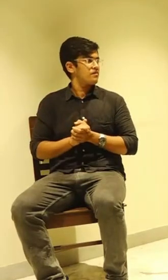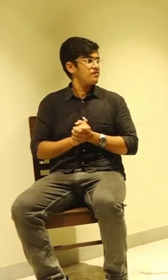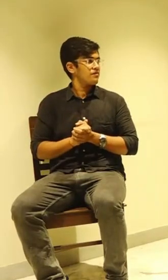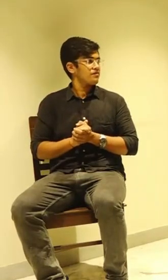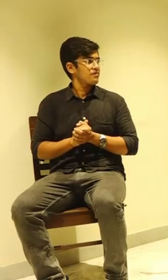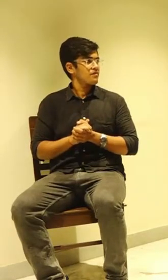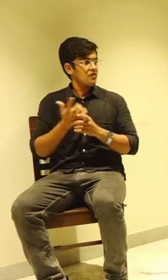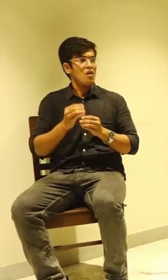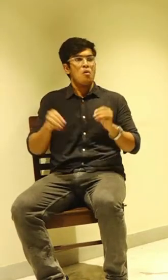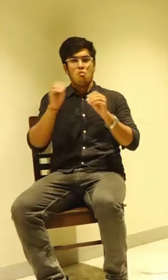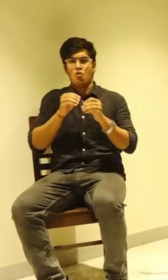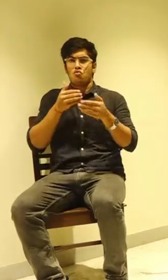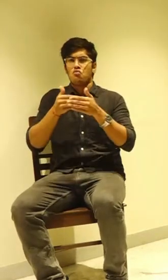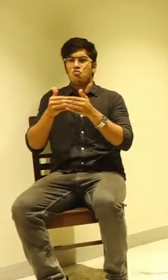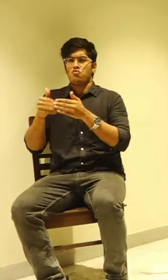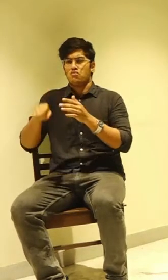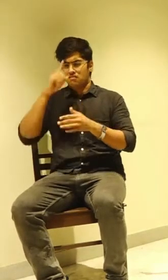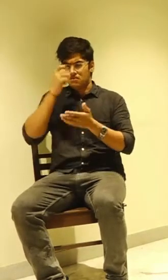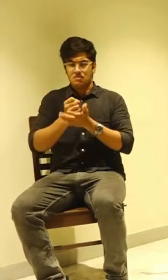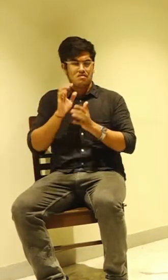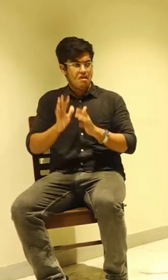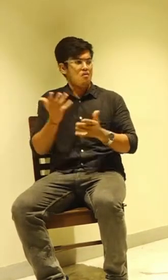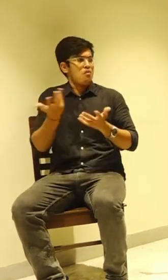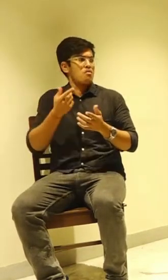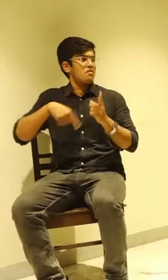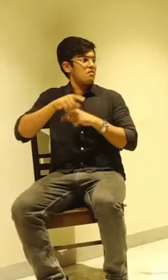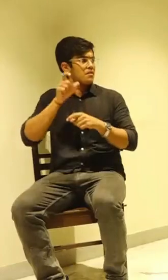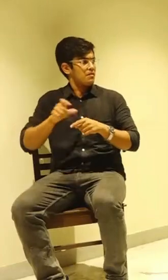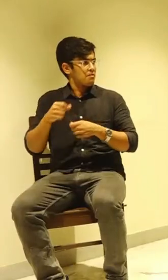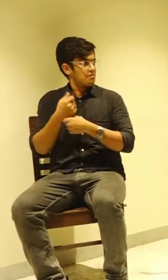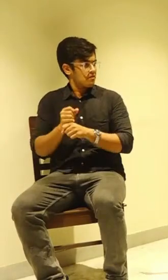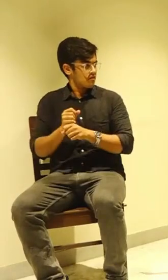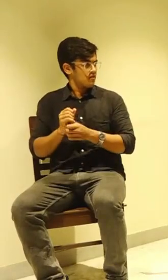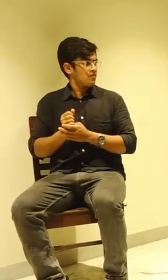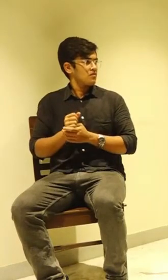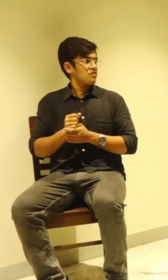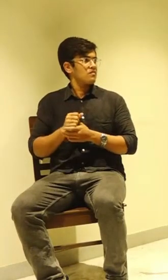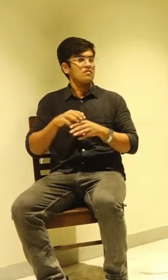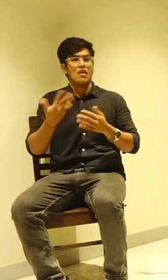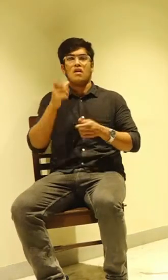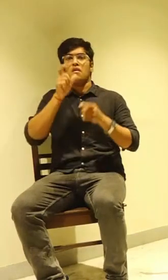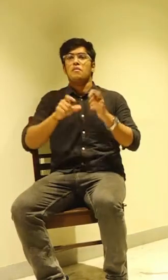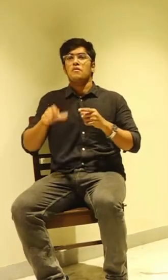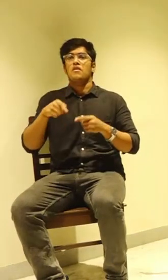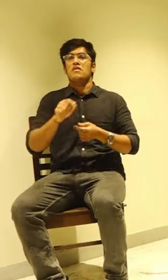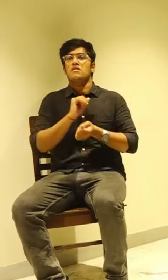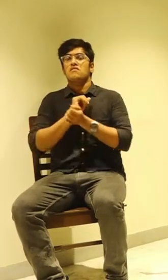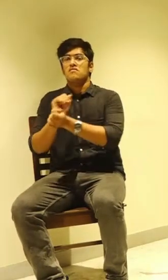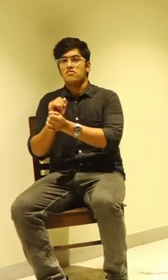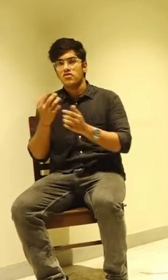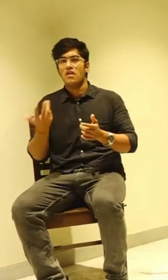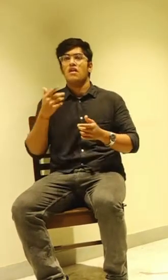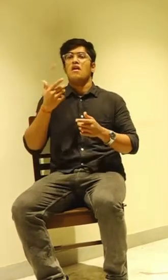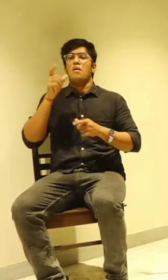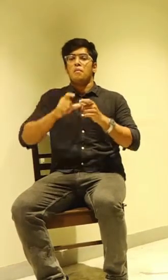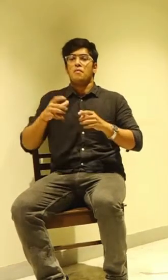other intimate decisions that individuals take, other questions which have to do with detention and liberty in terms of physical